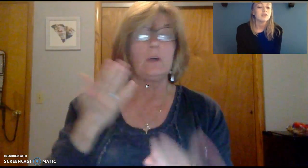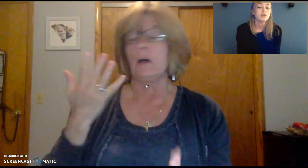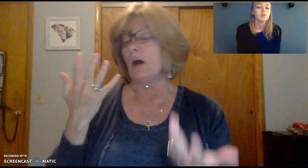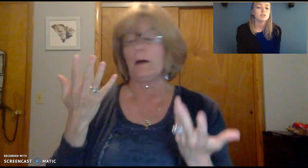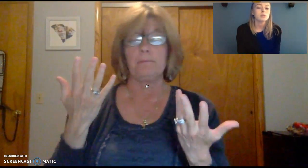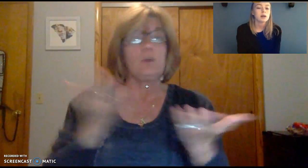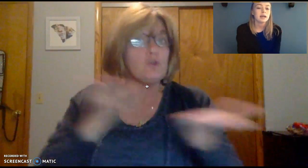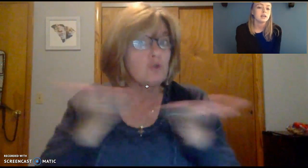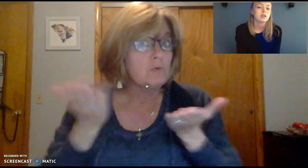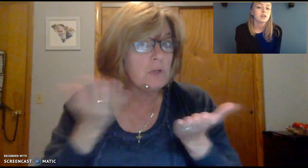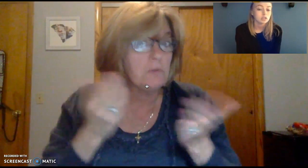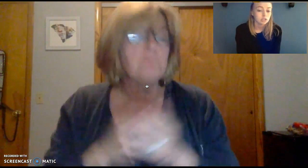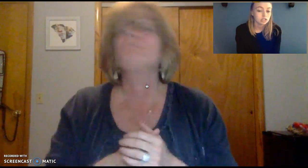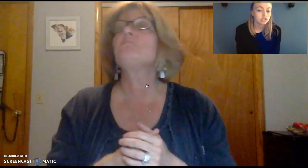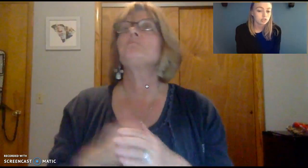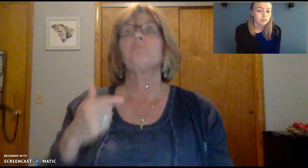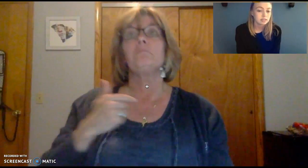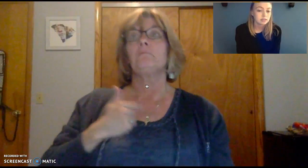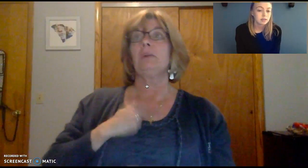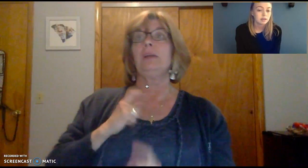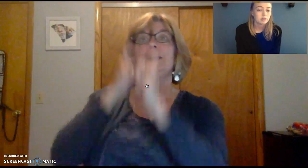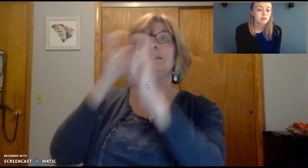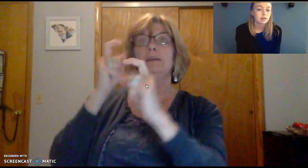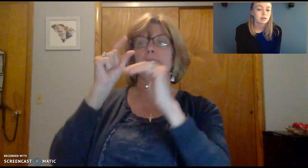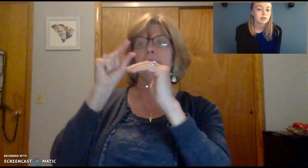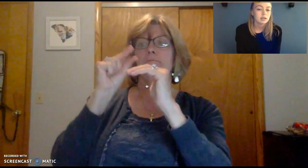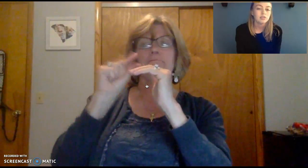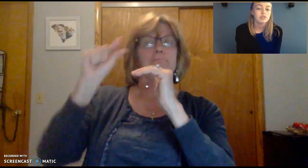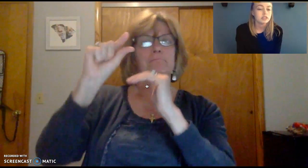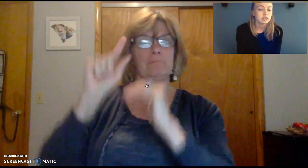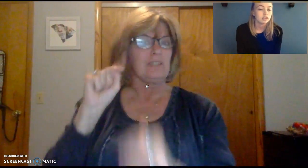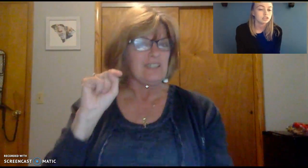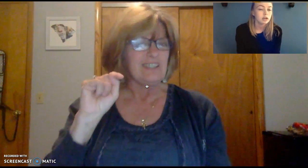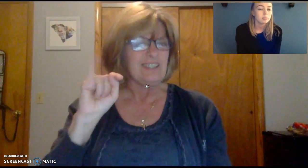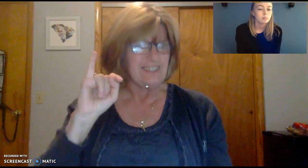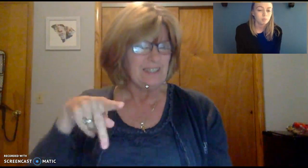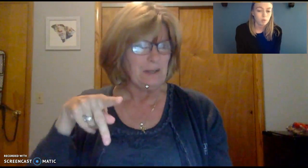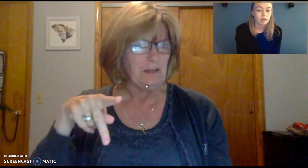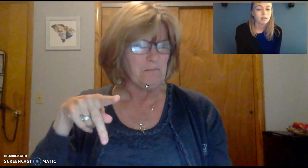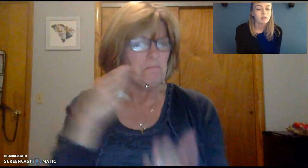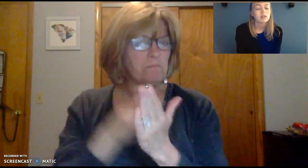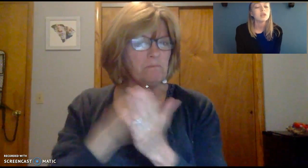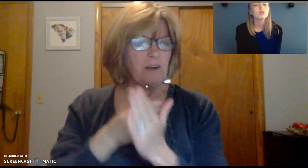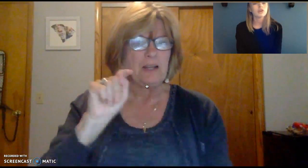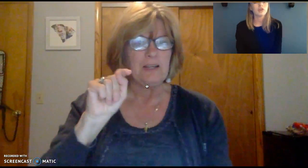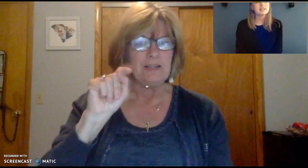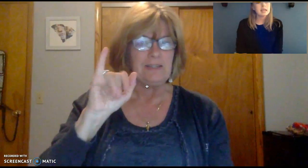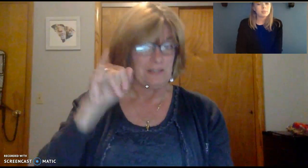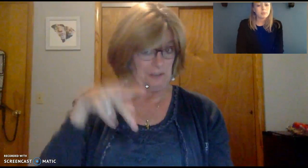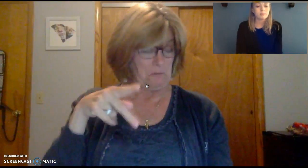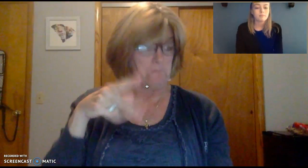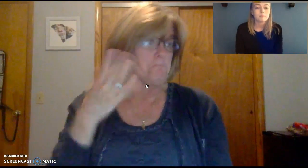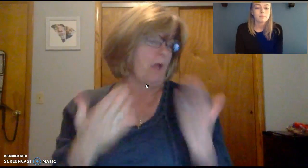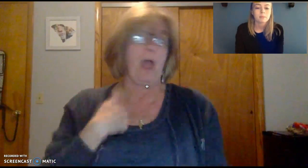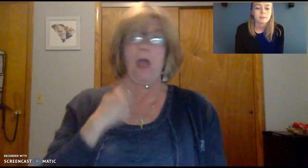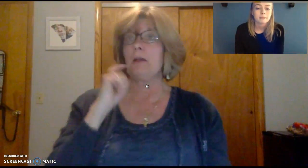And if you supplied good service and you did your job well, you would earn a tip.